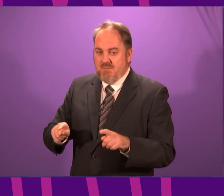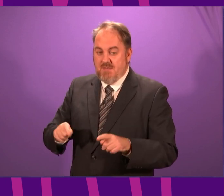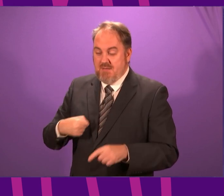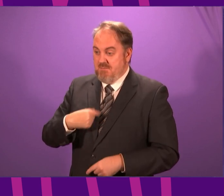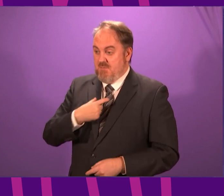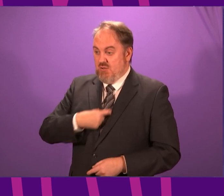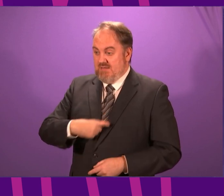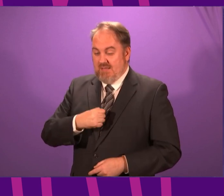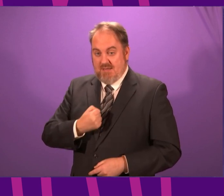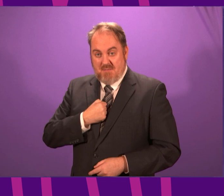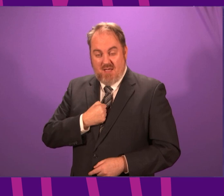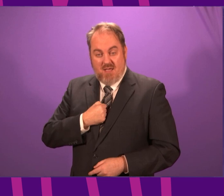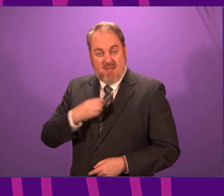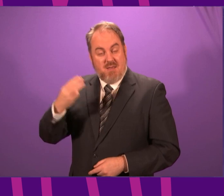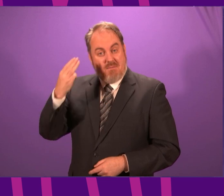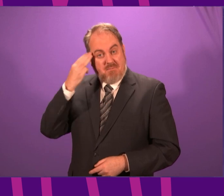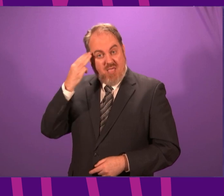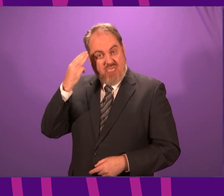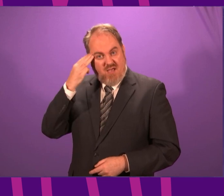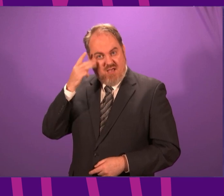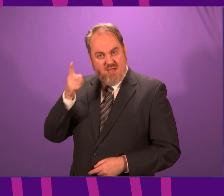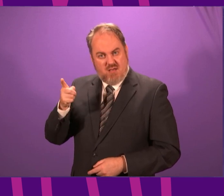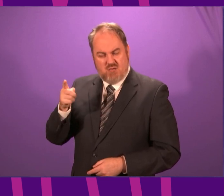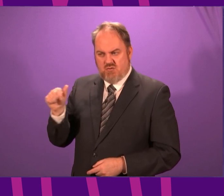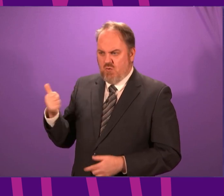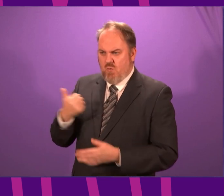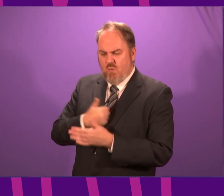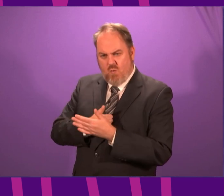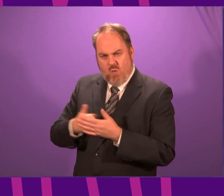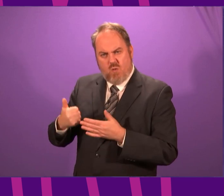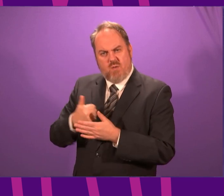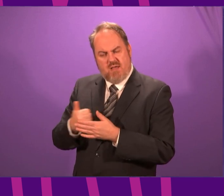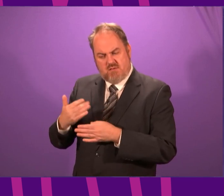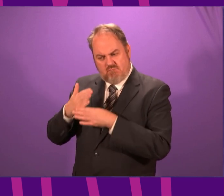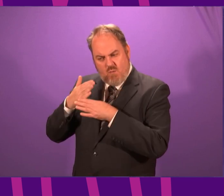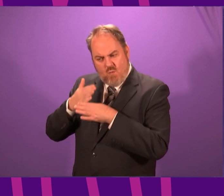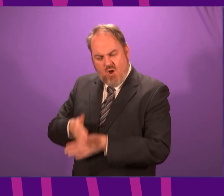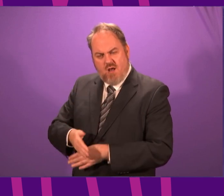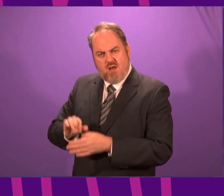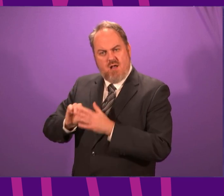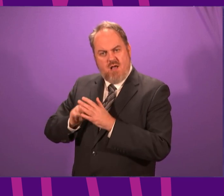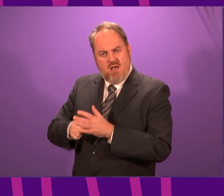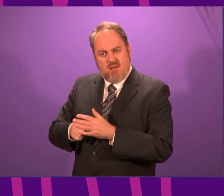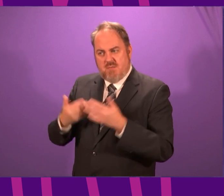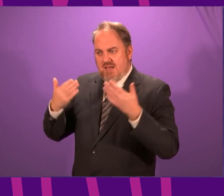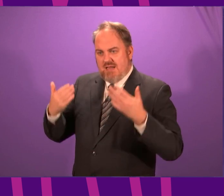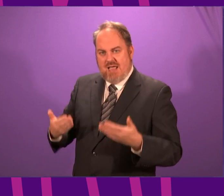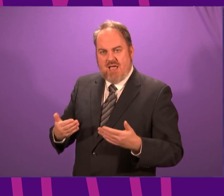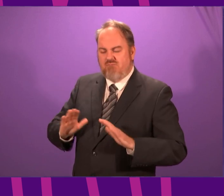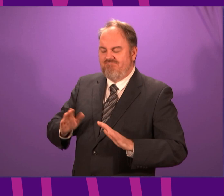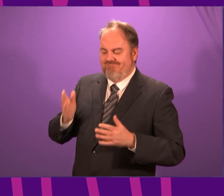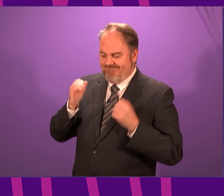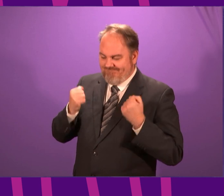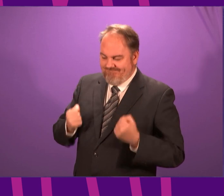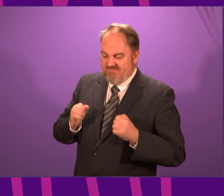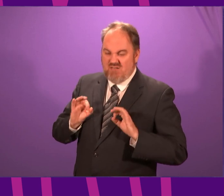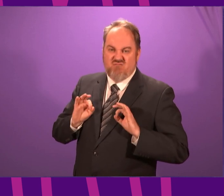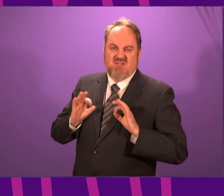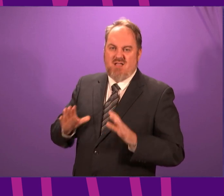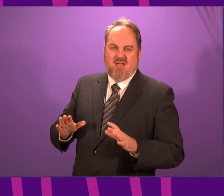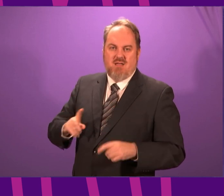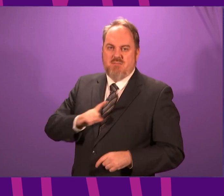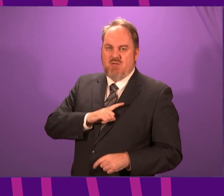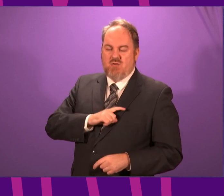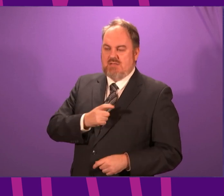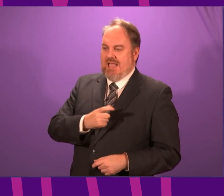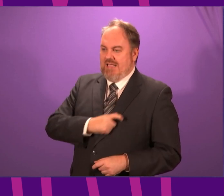as my mum, who has always prided herself on her work, has had to make the difficult decision to retire due to the anxiety